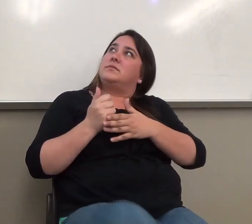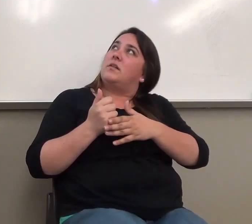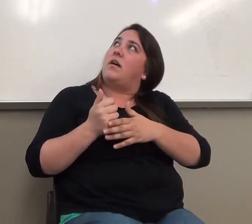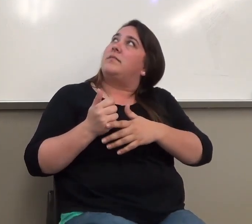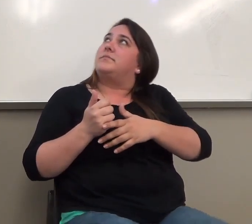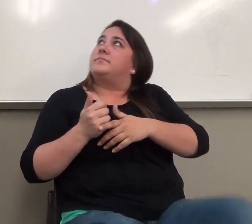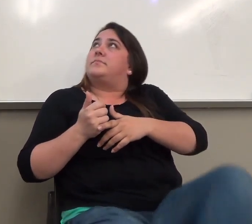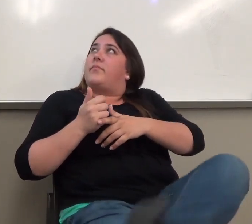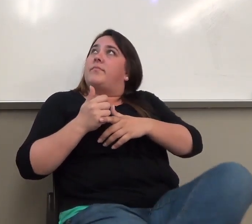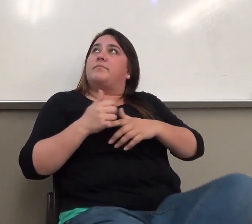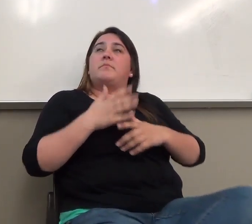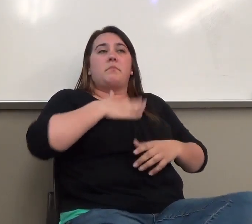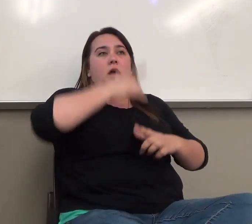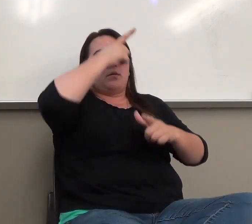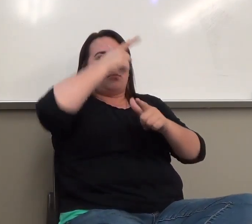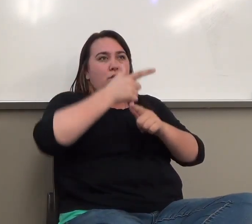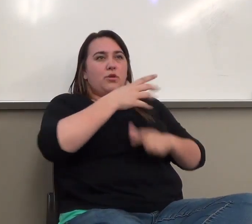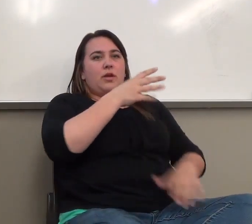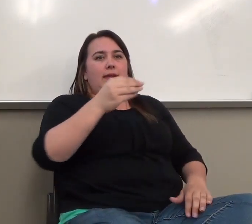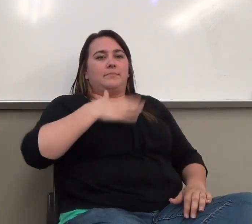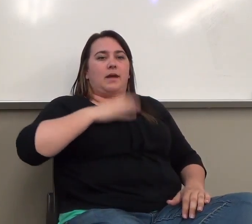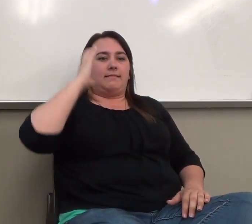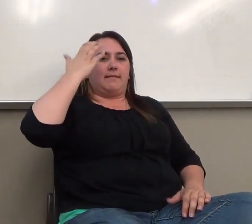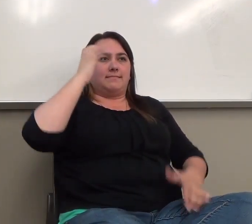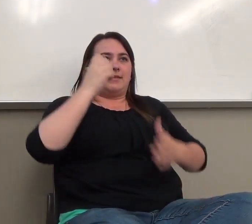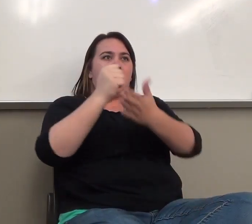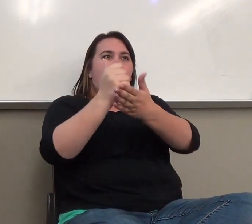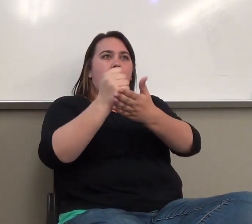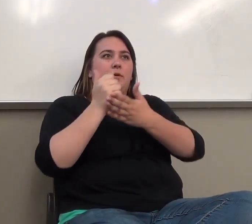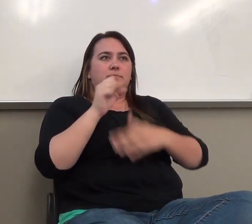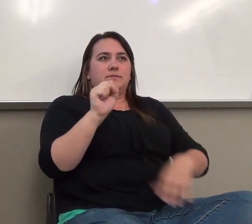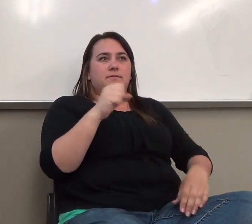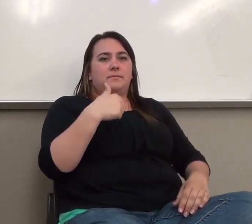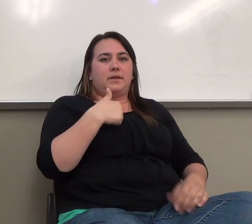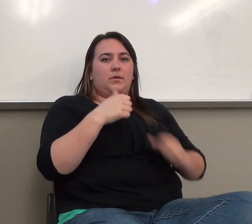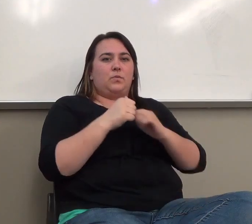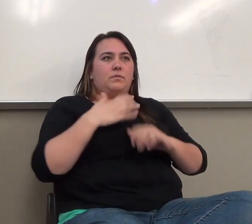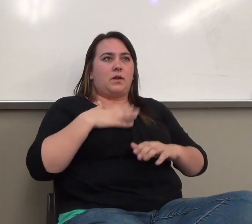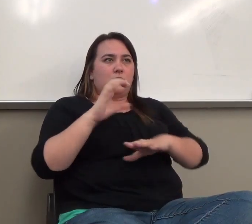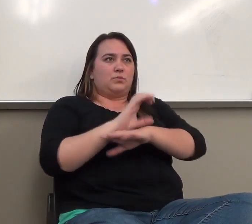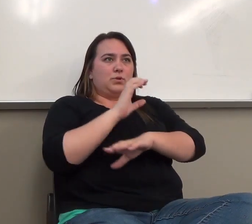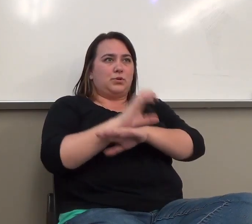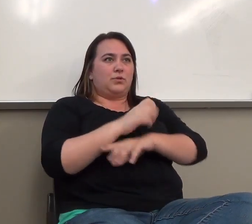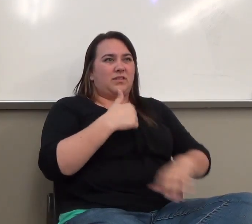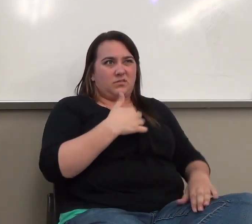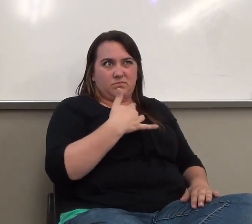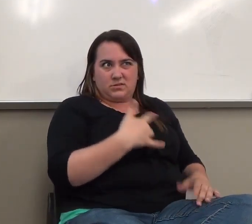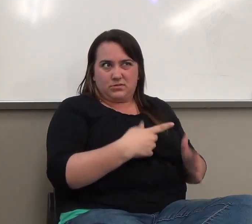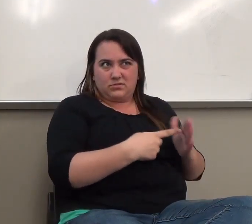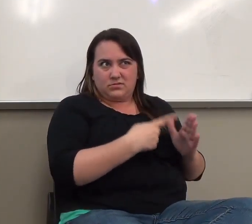happens, especially with you guys who are writing papers and revising them. You come along and say, oh, well, I want him to say somebody else.